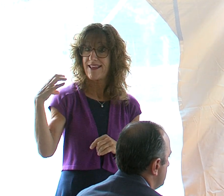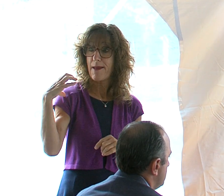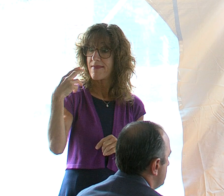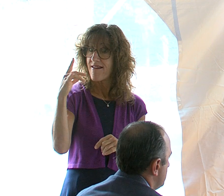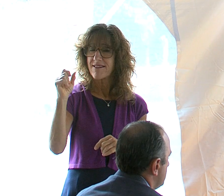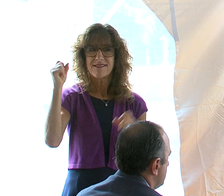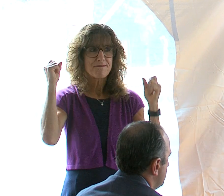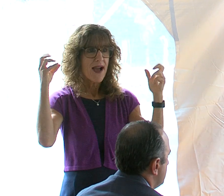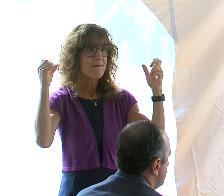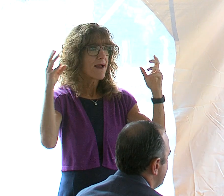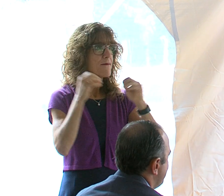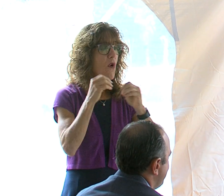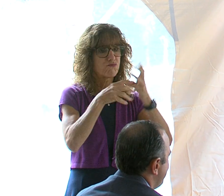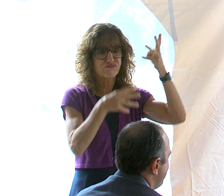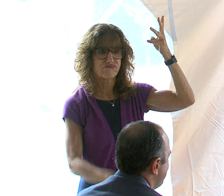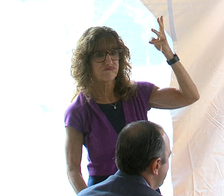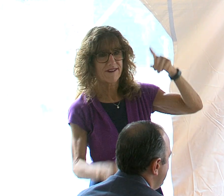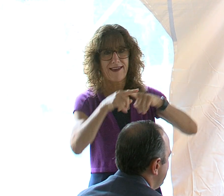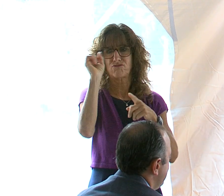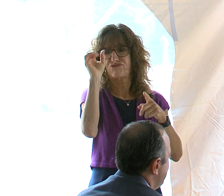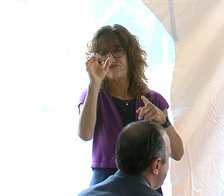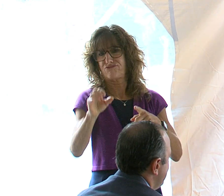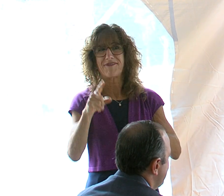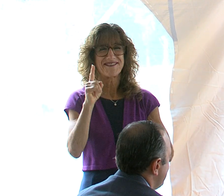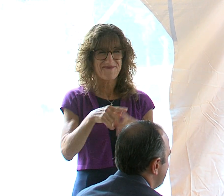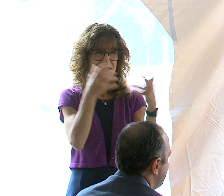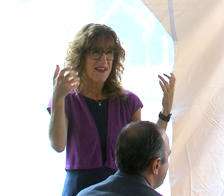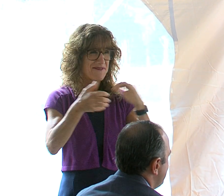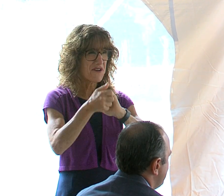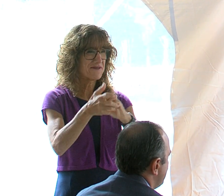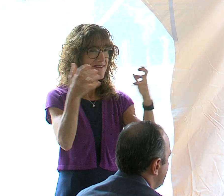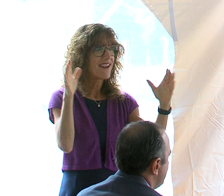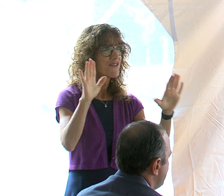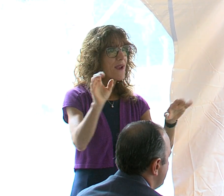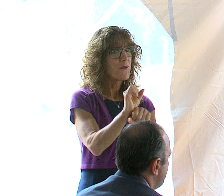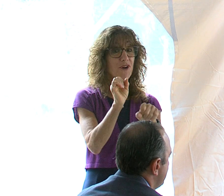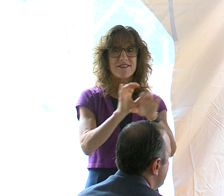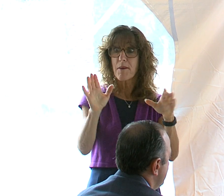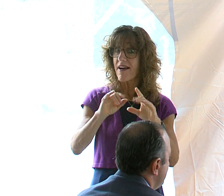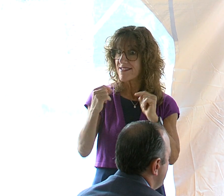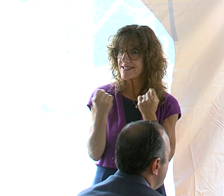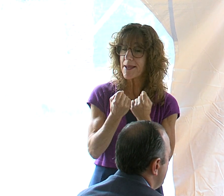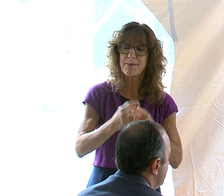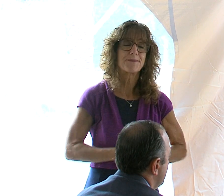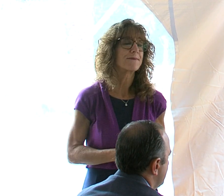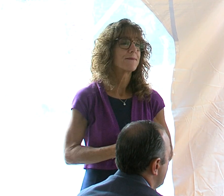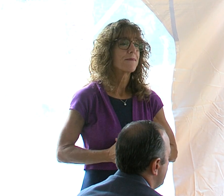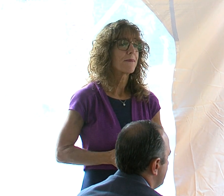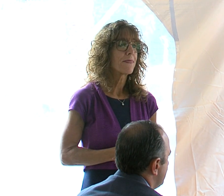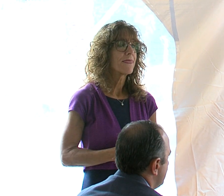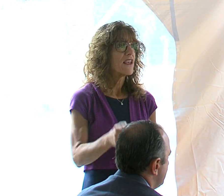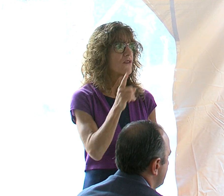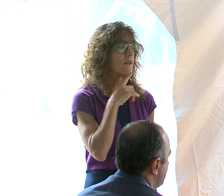many more, so too many to name, but it's just a lot of partnership and a lot of great work being done by this team. And so there's